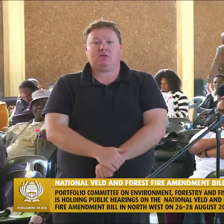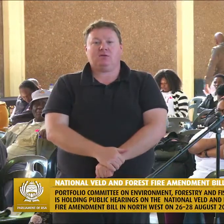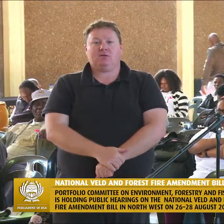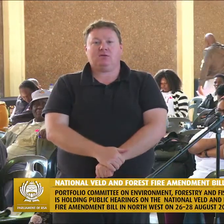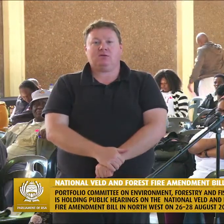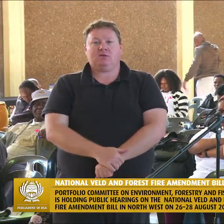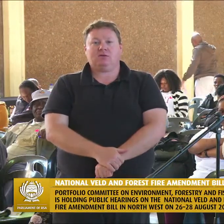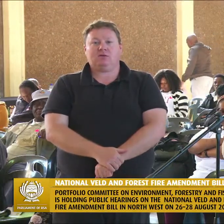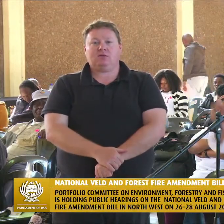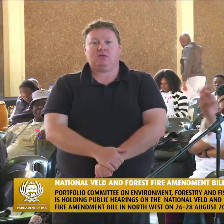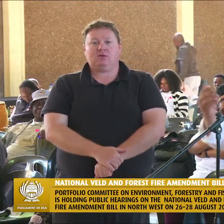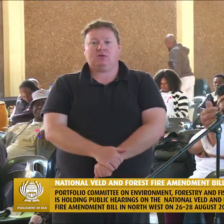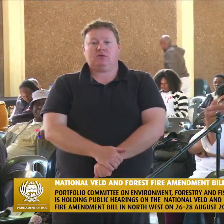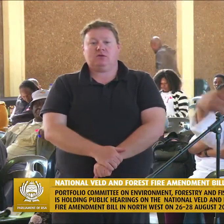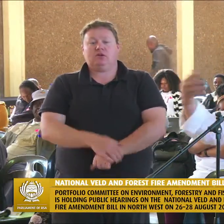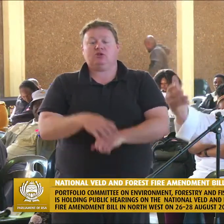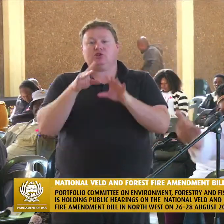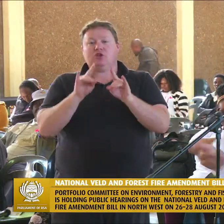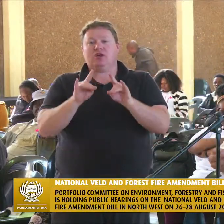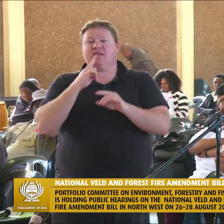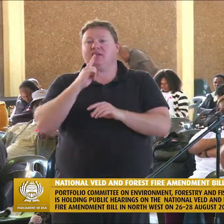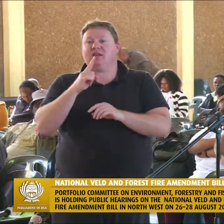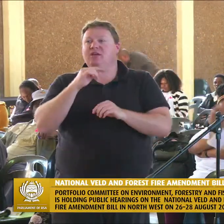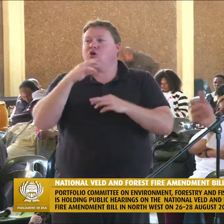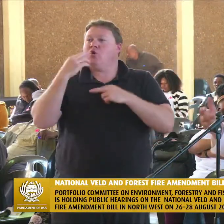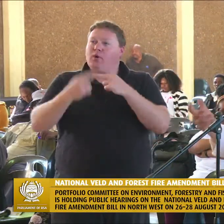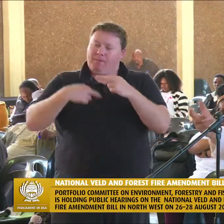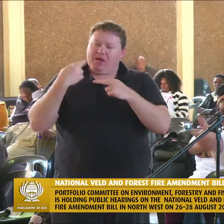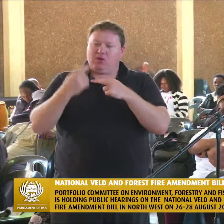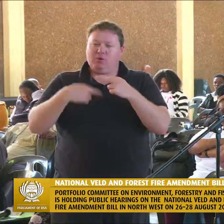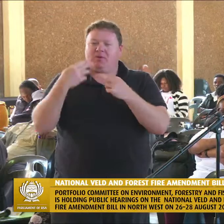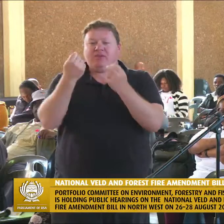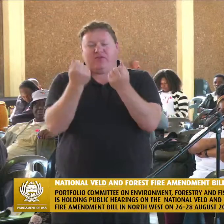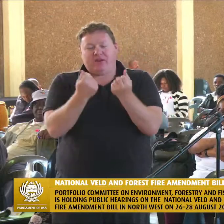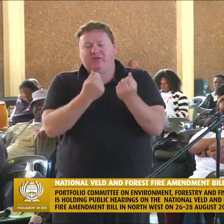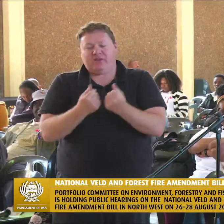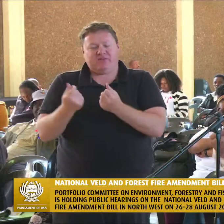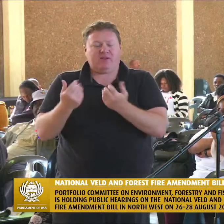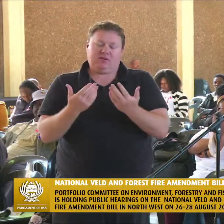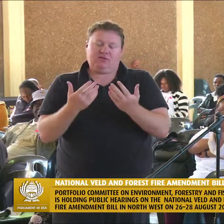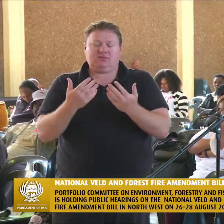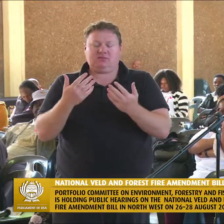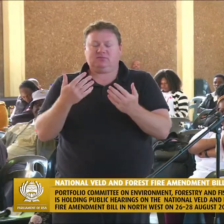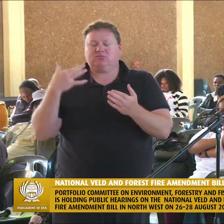mr chairman you said that we mustn't repeat things about funding etc